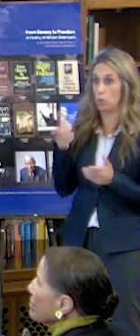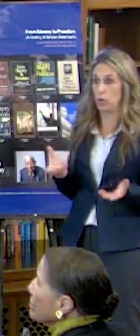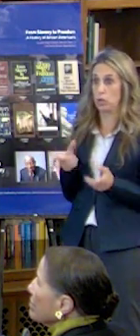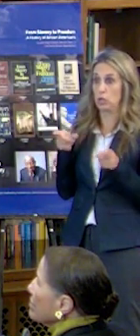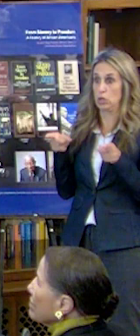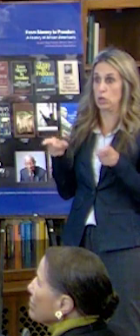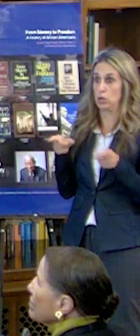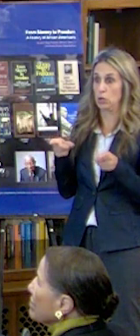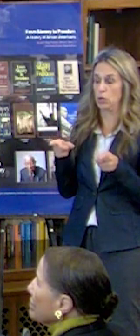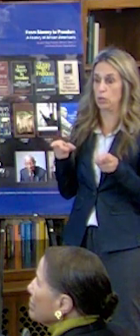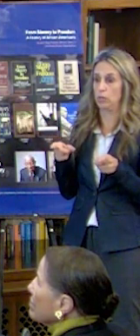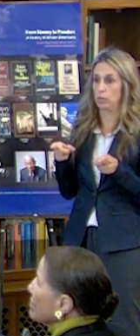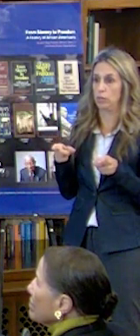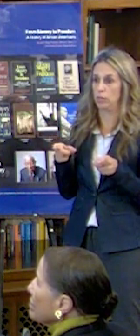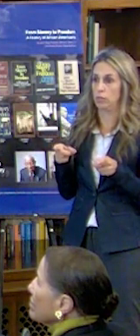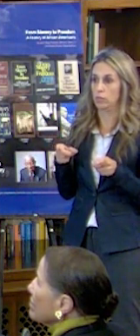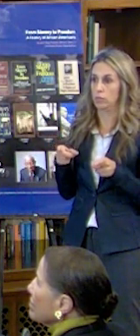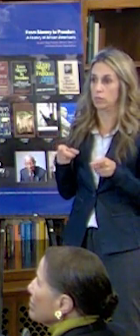heal